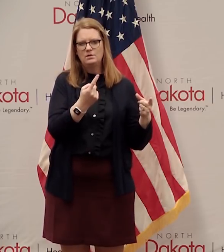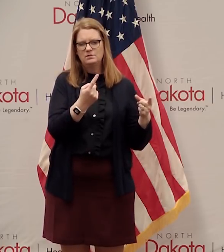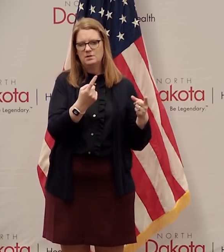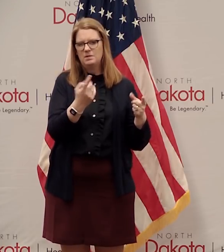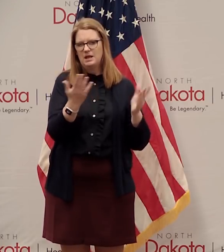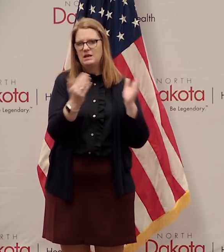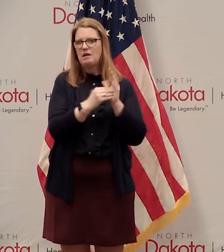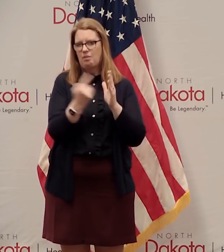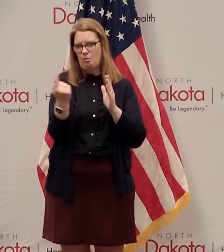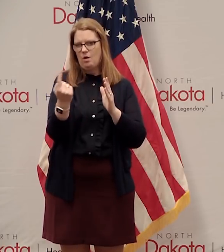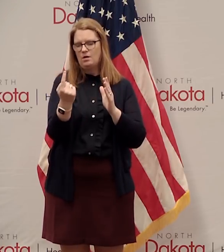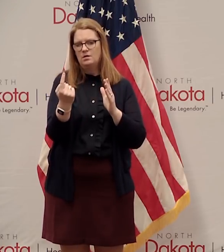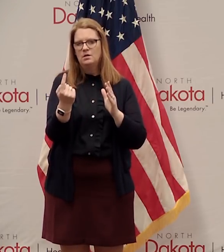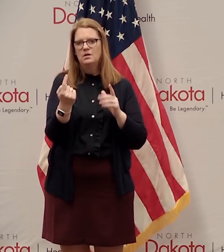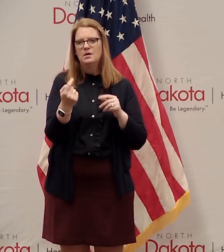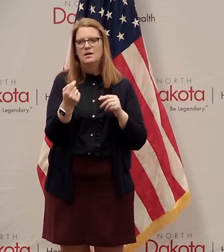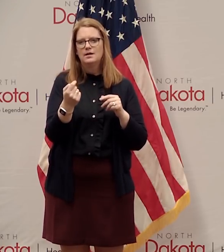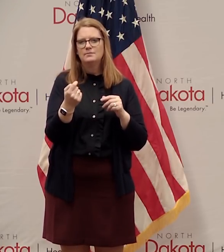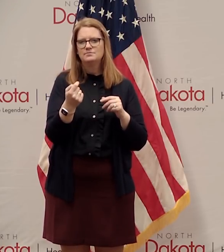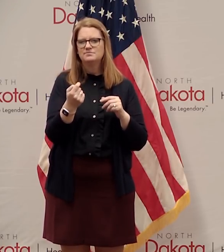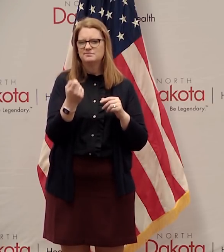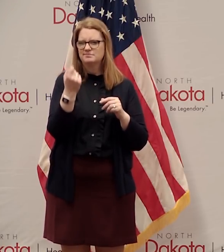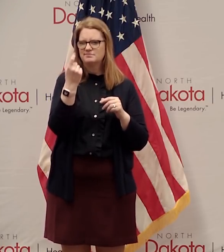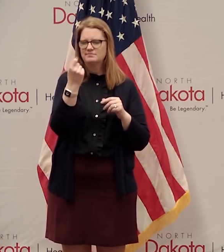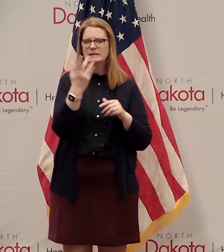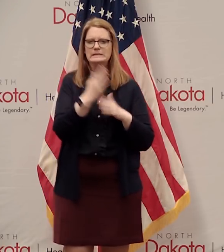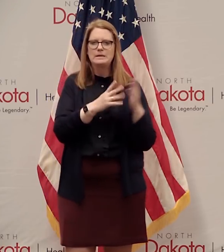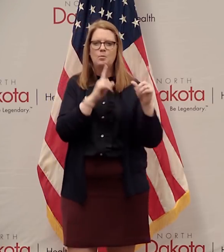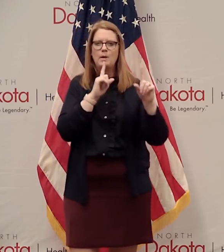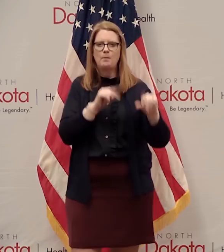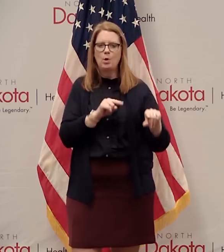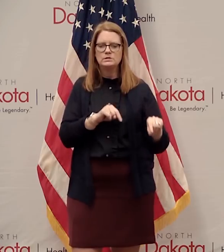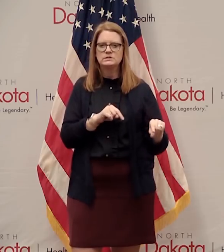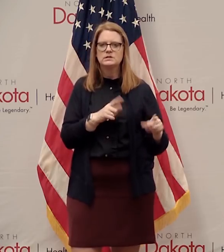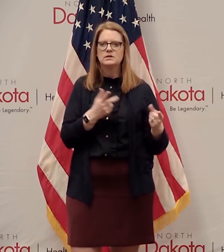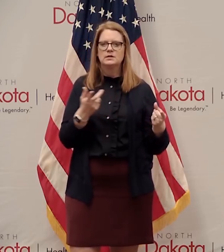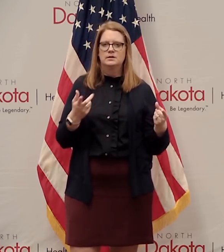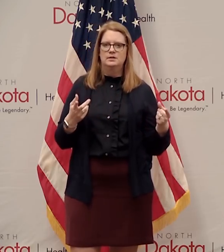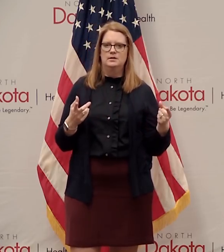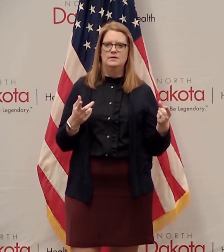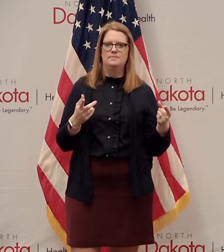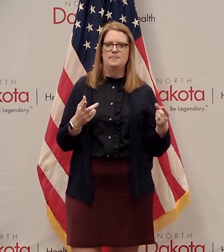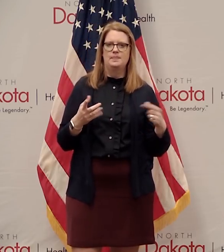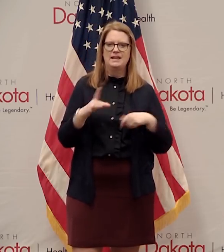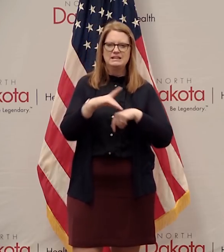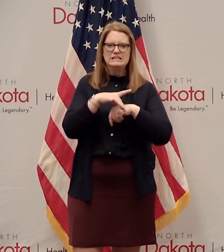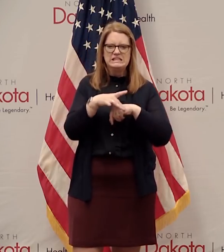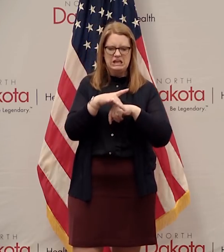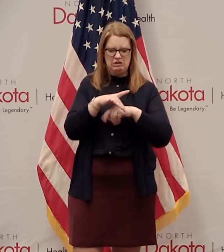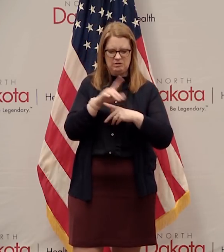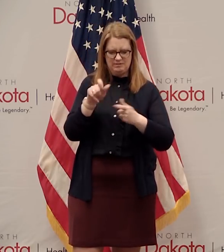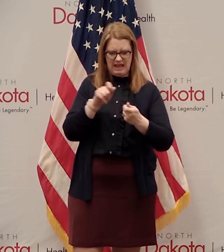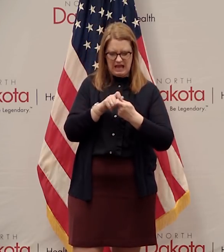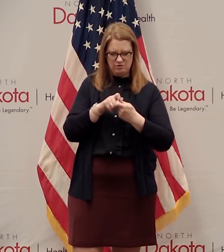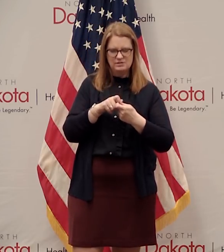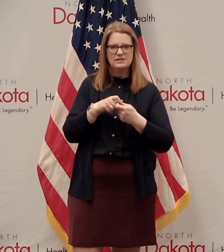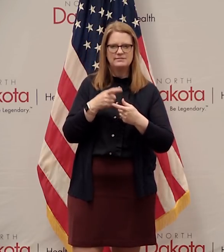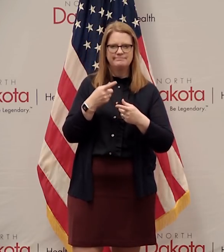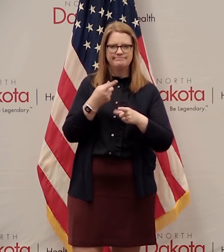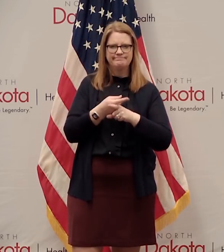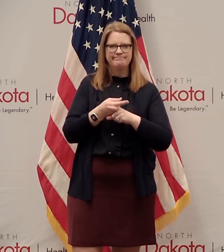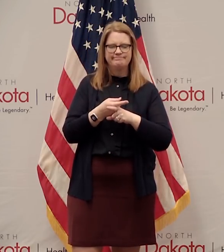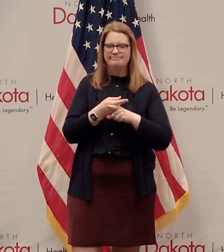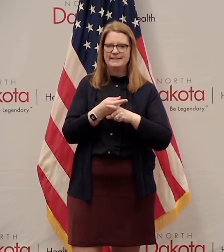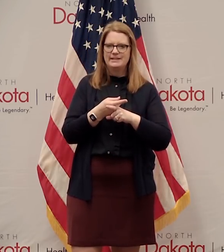up. There have been some reports, and anybody that is having geographic accuracy reports, as Travis was